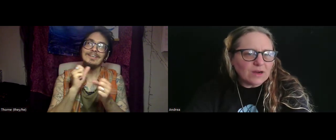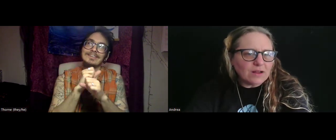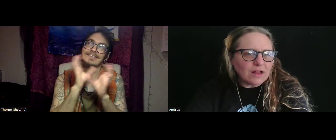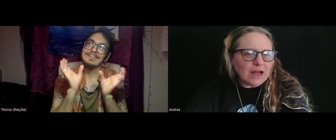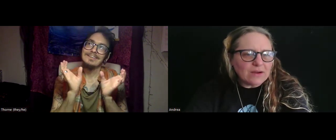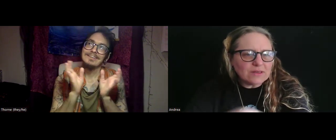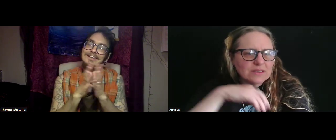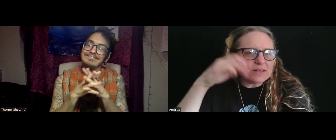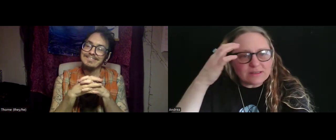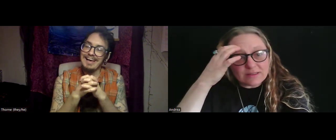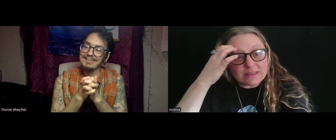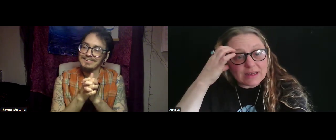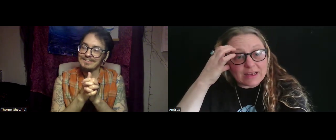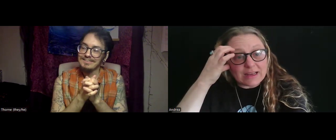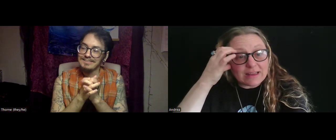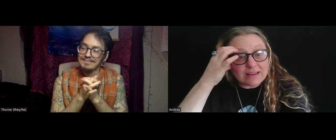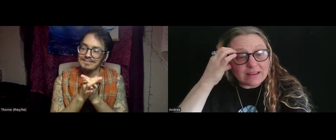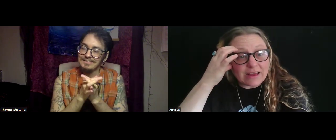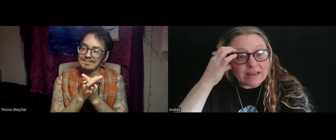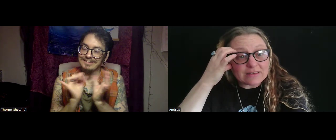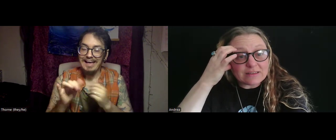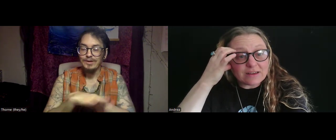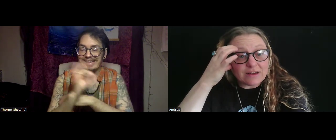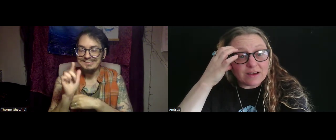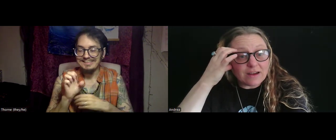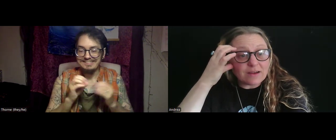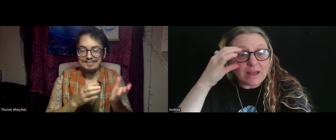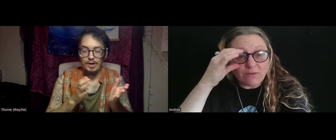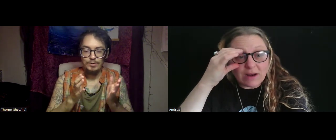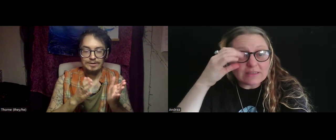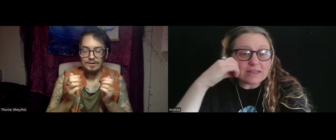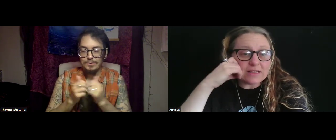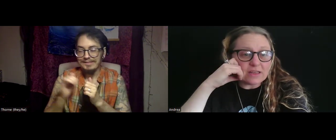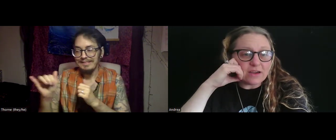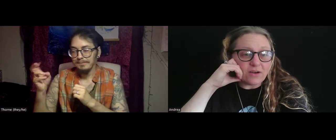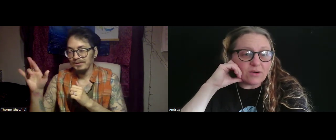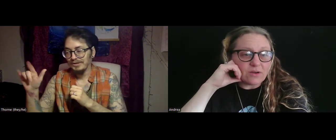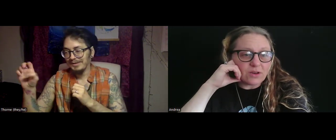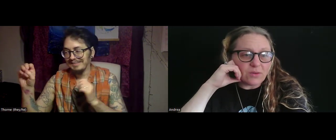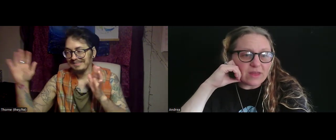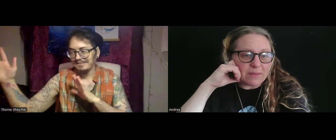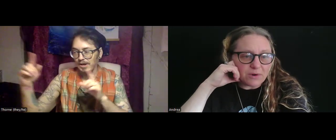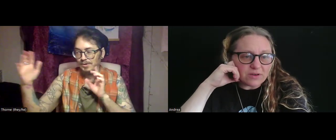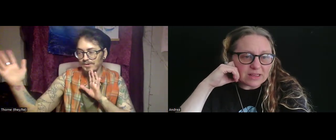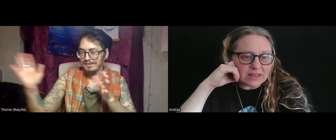Well, I would say that that rising in Leo, with that Mercury in